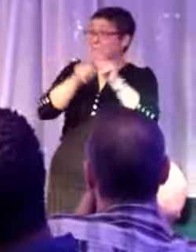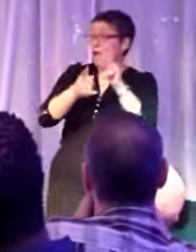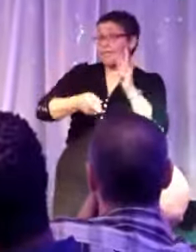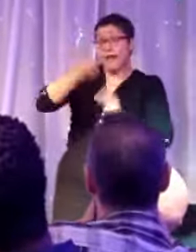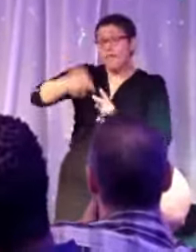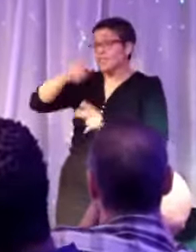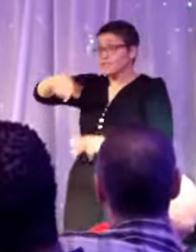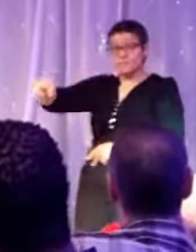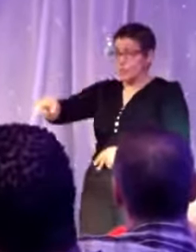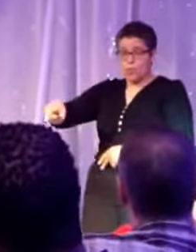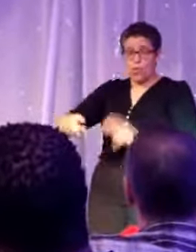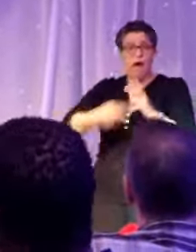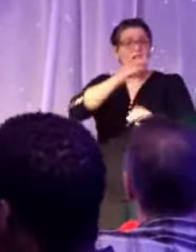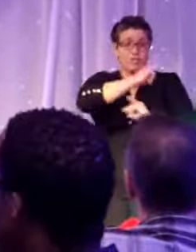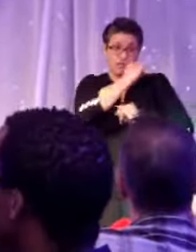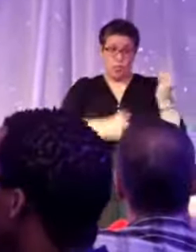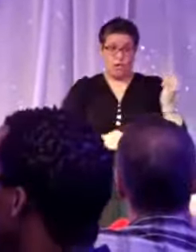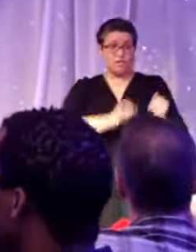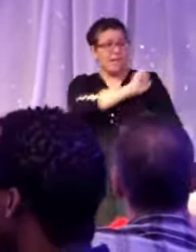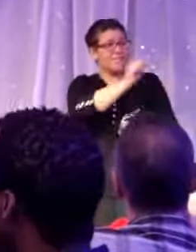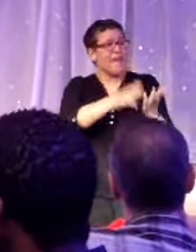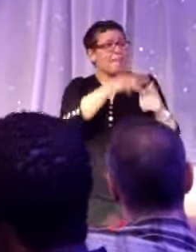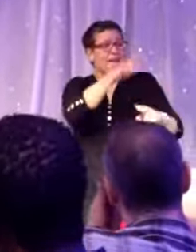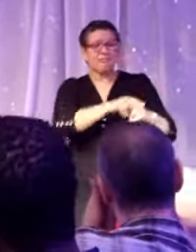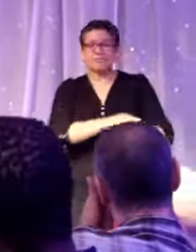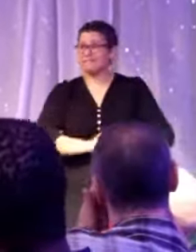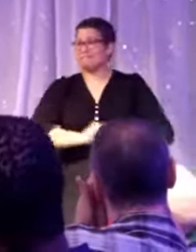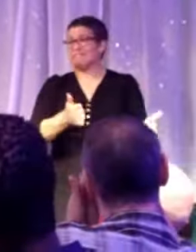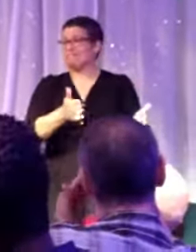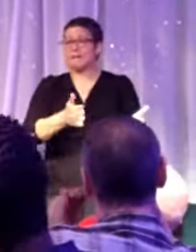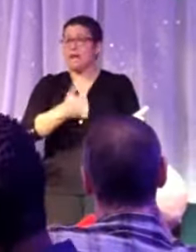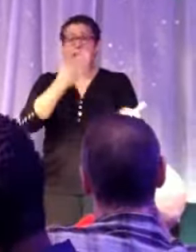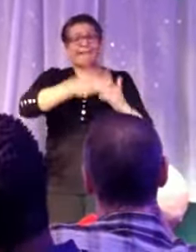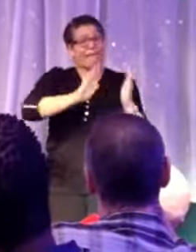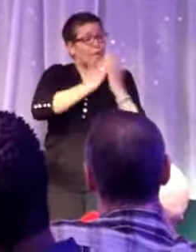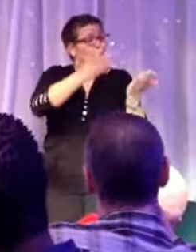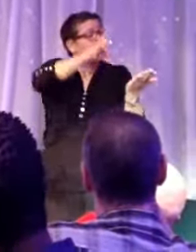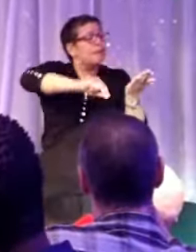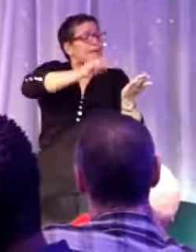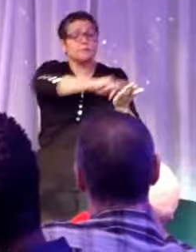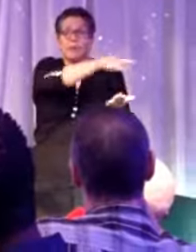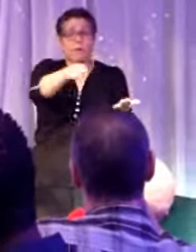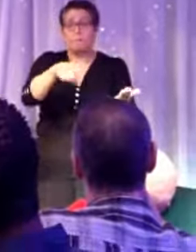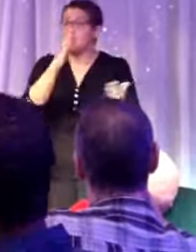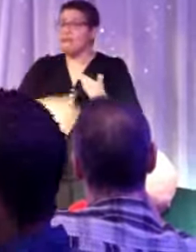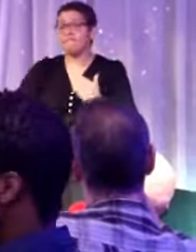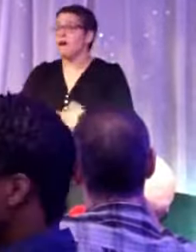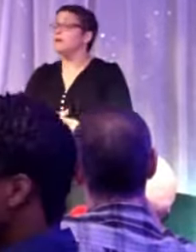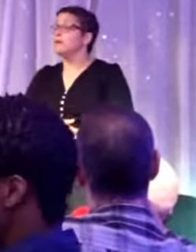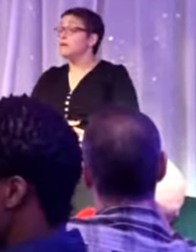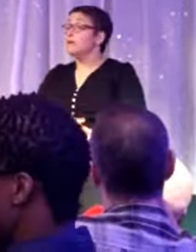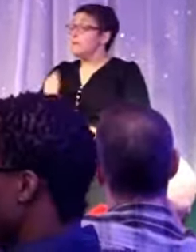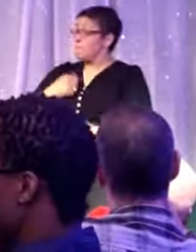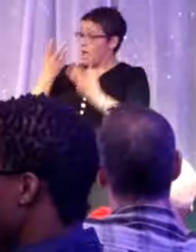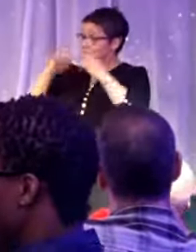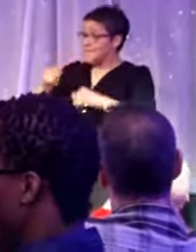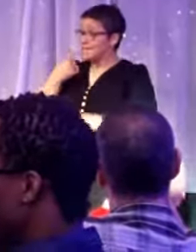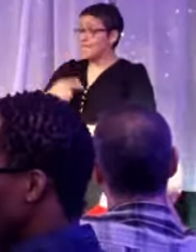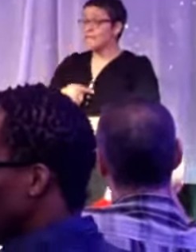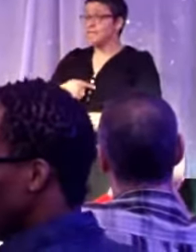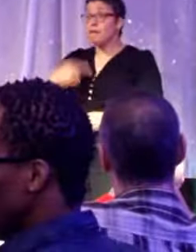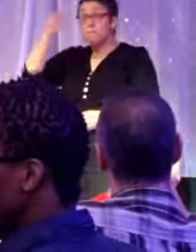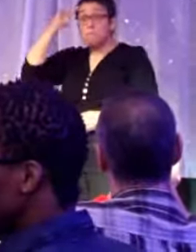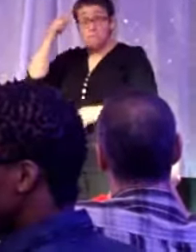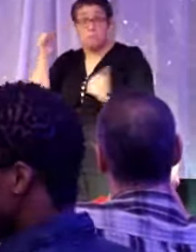from this state were parenting weren't great. Their dads never read to them, in fact they rarely came. So the test said, not bad